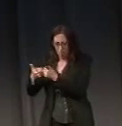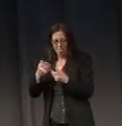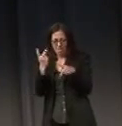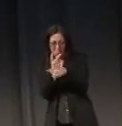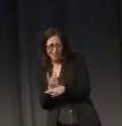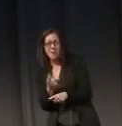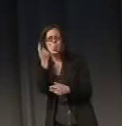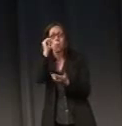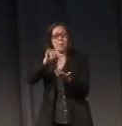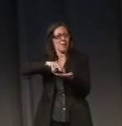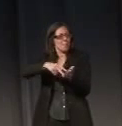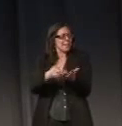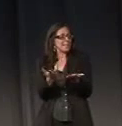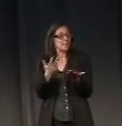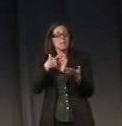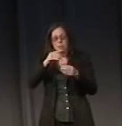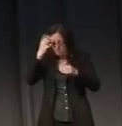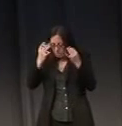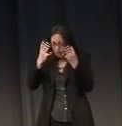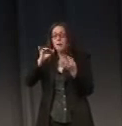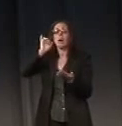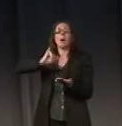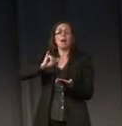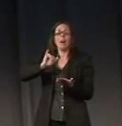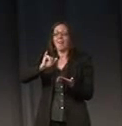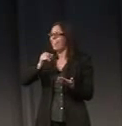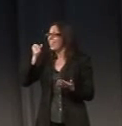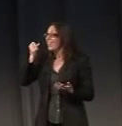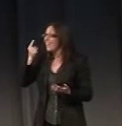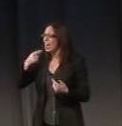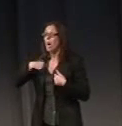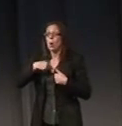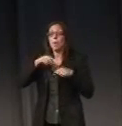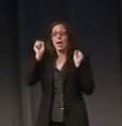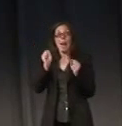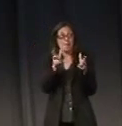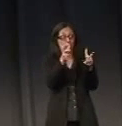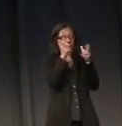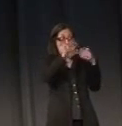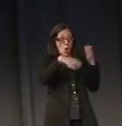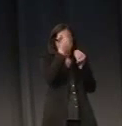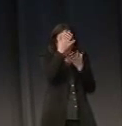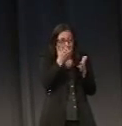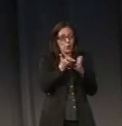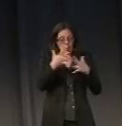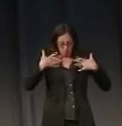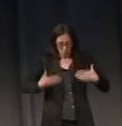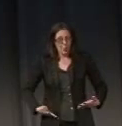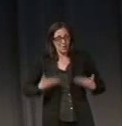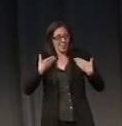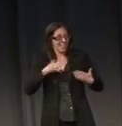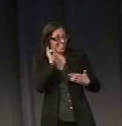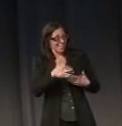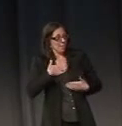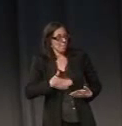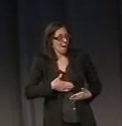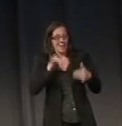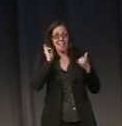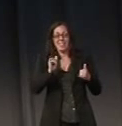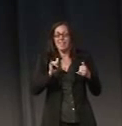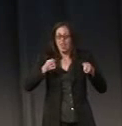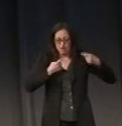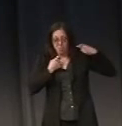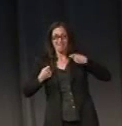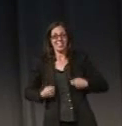this thing, this nervous system, to figure itself out. And it's what Nancy Canrisher describes the non-problem of the tow